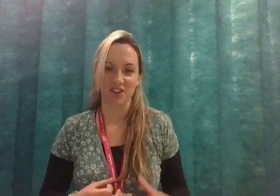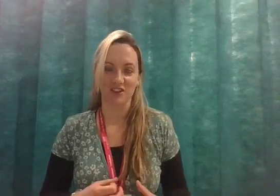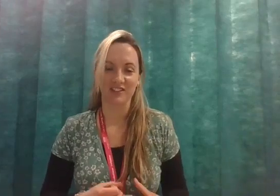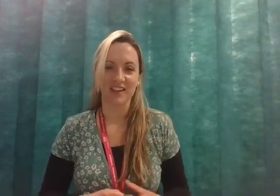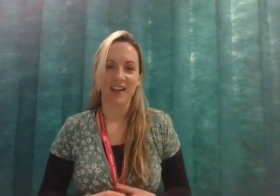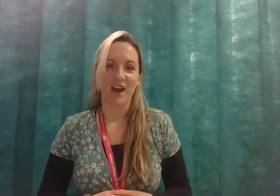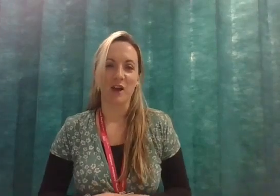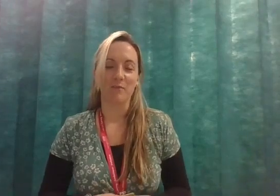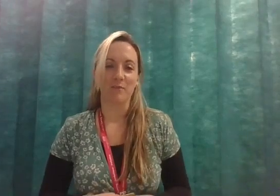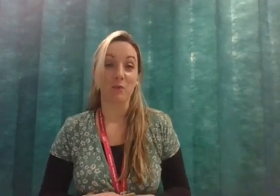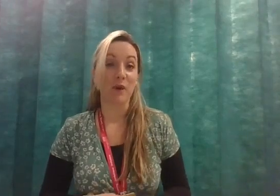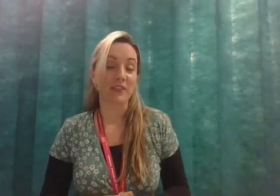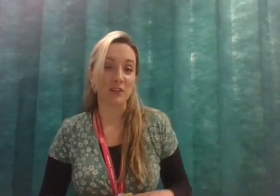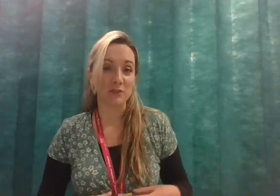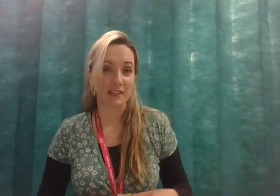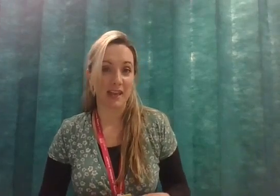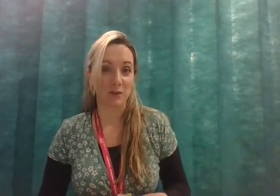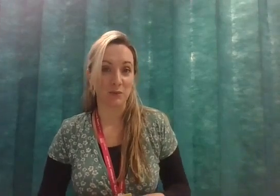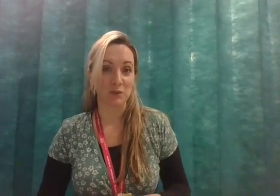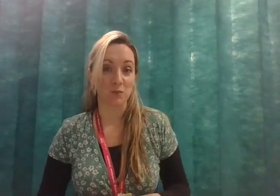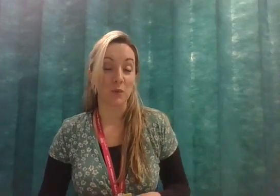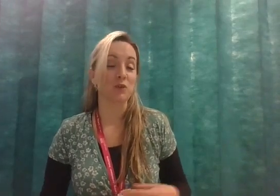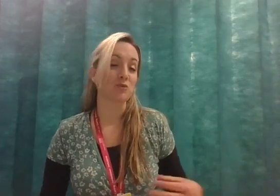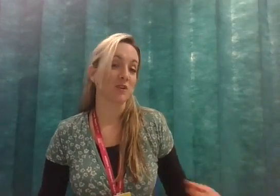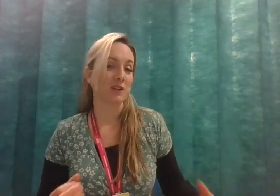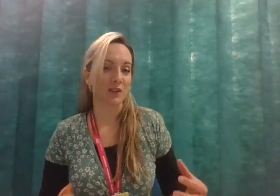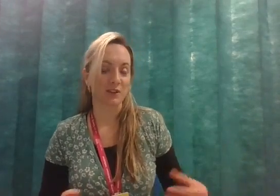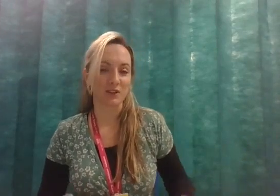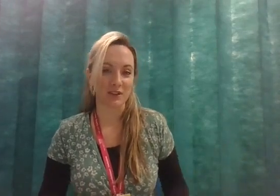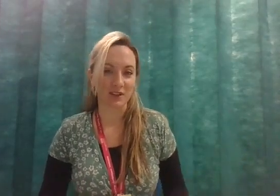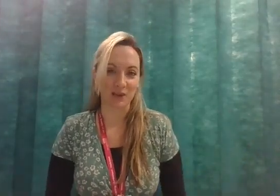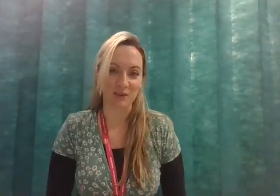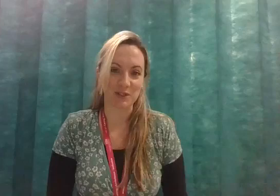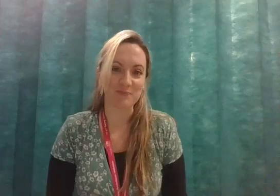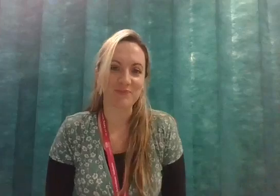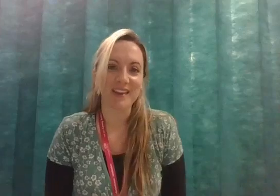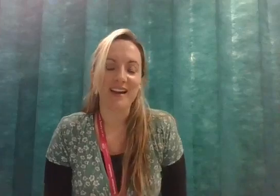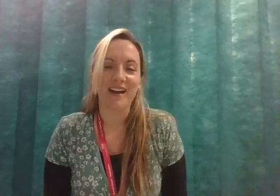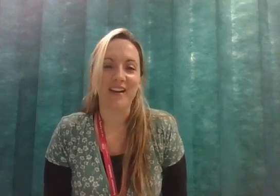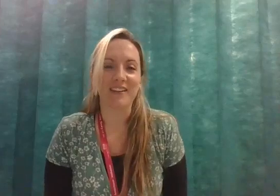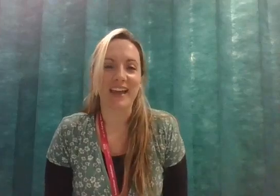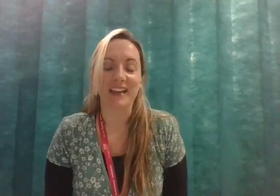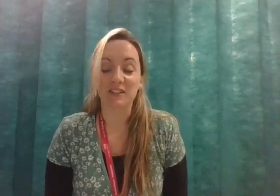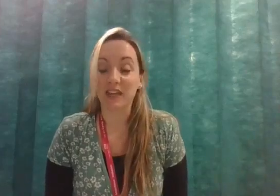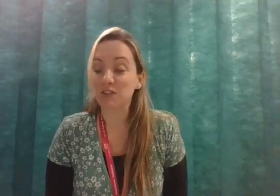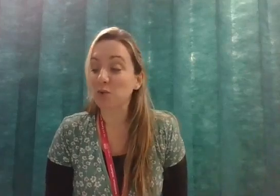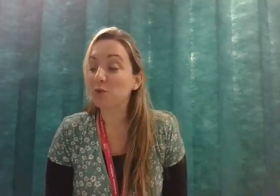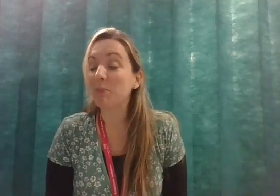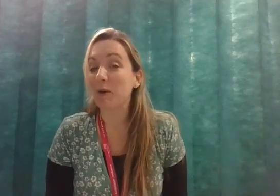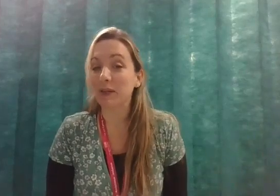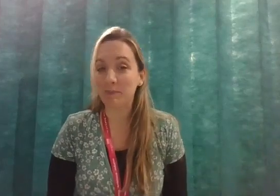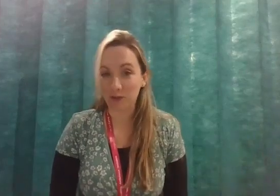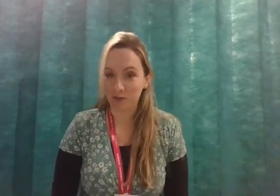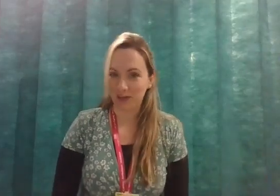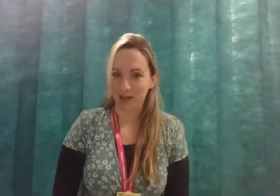adjust the way they use their language when you're trying to learn another language. Okay, so that's all about keeping your